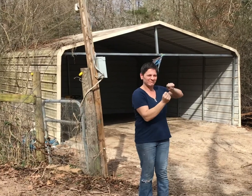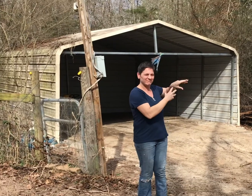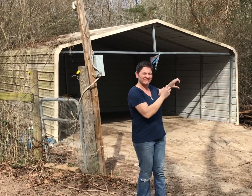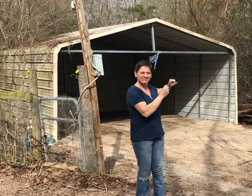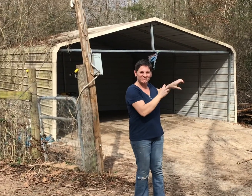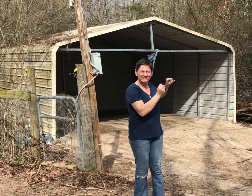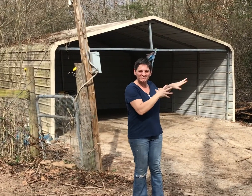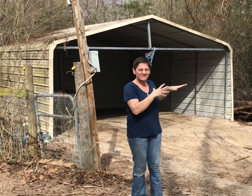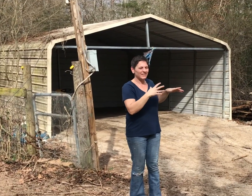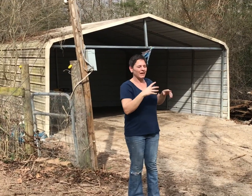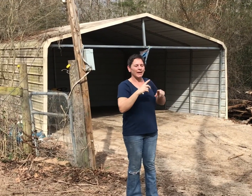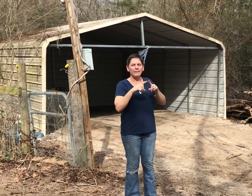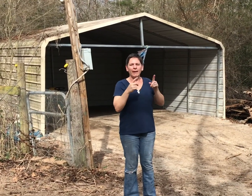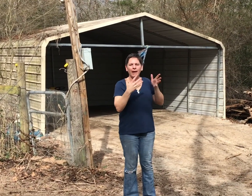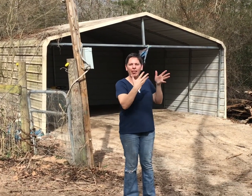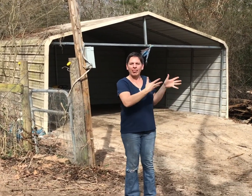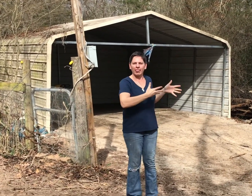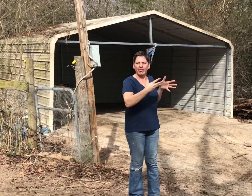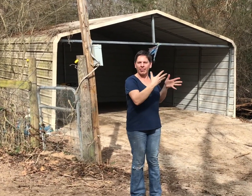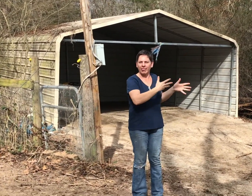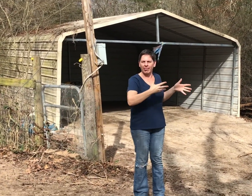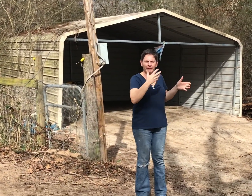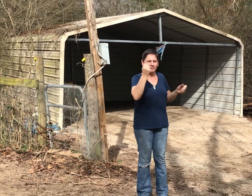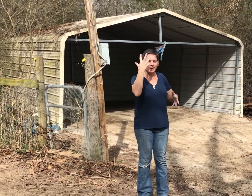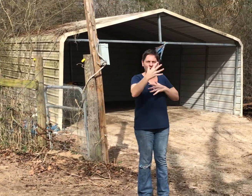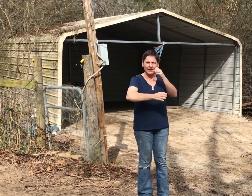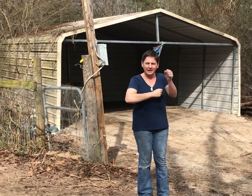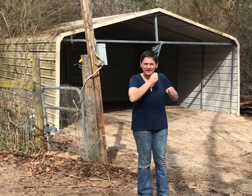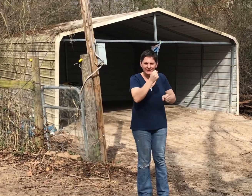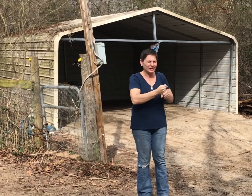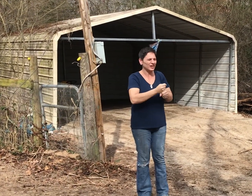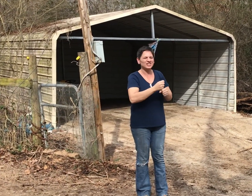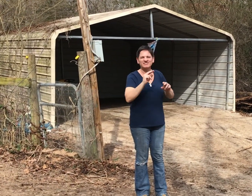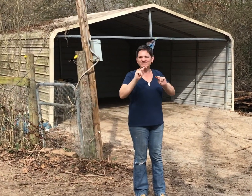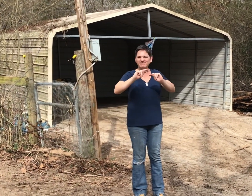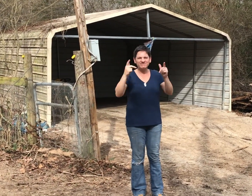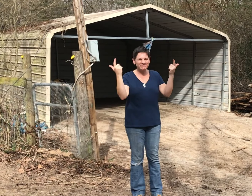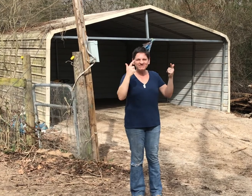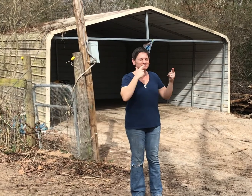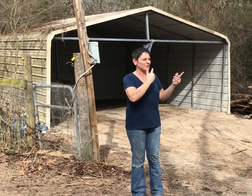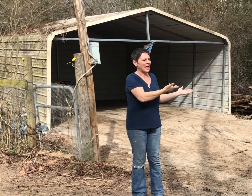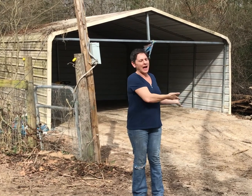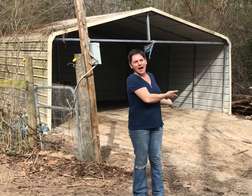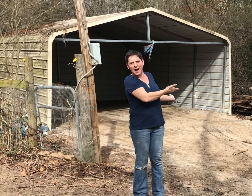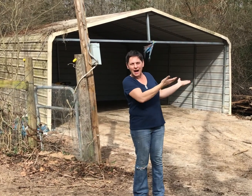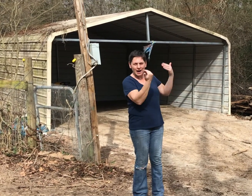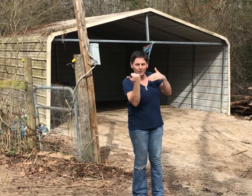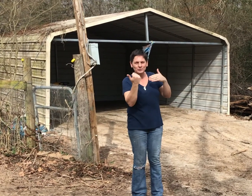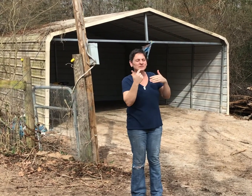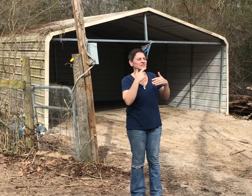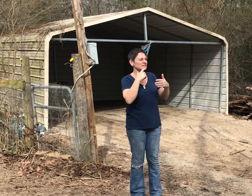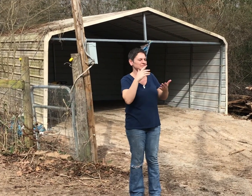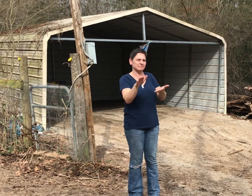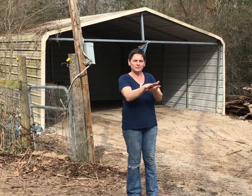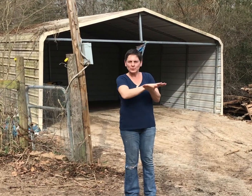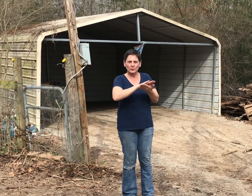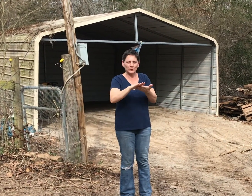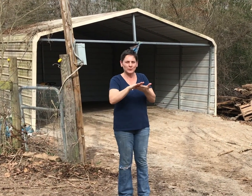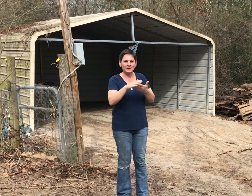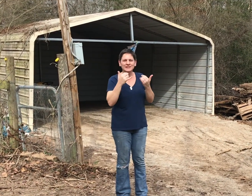hay storage, and it sat for a long time and wasn't really usable, so we cleared